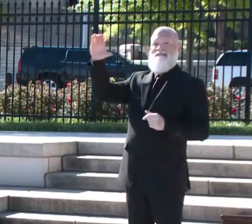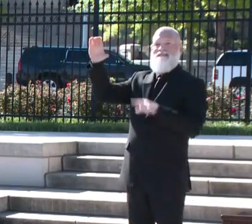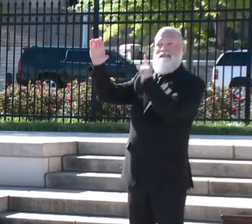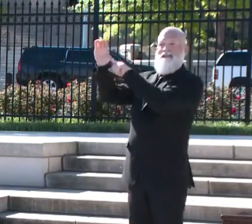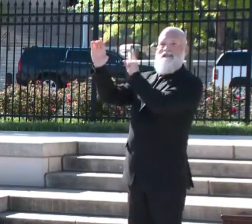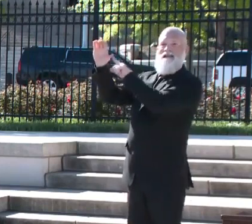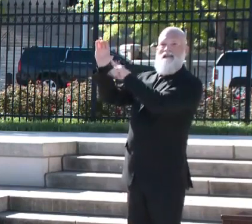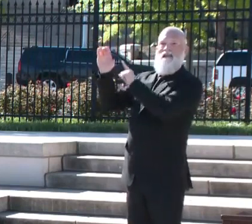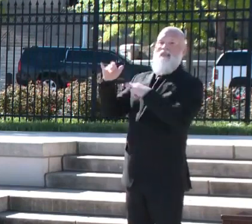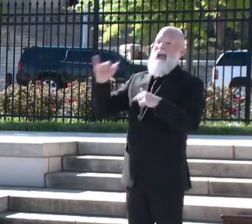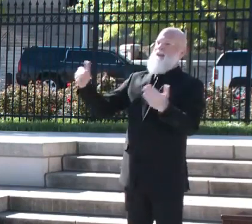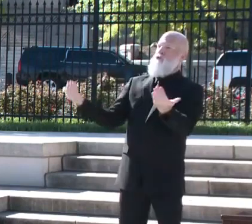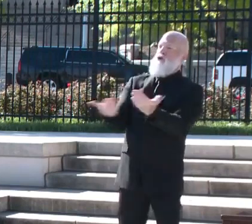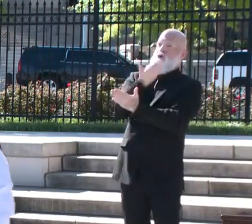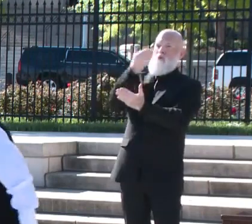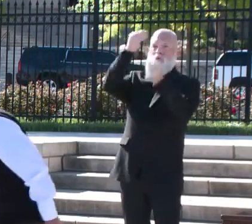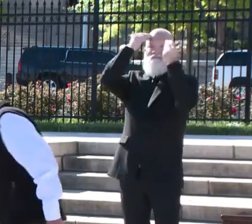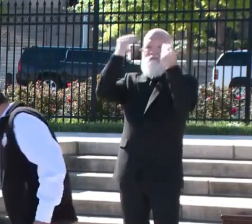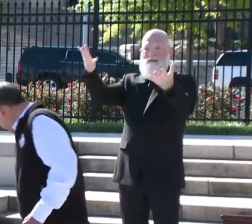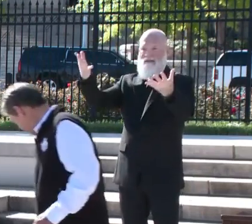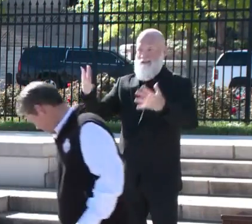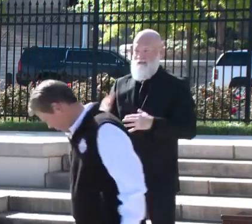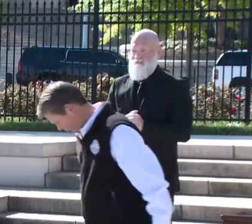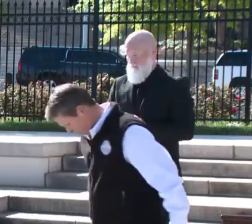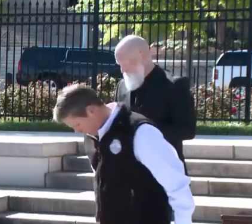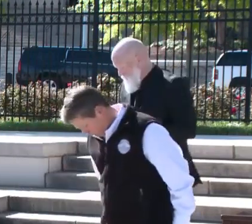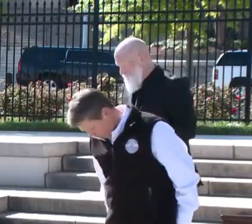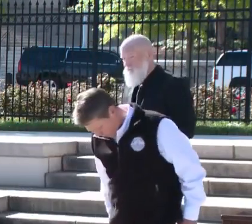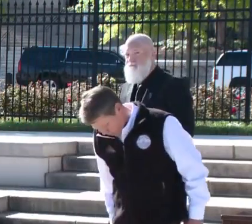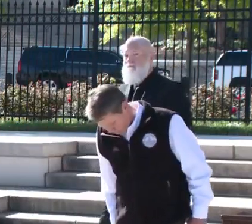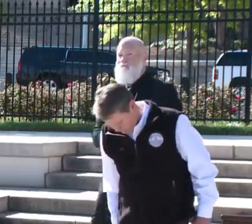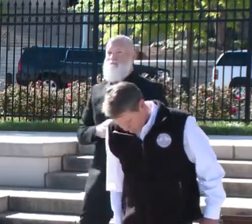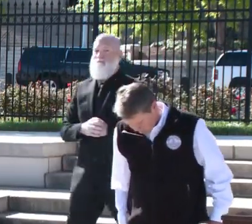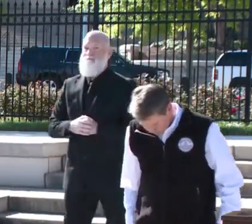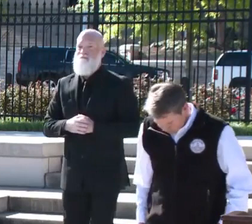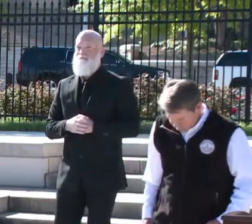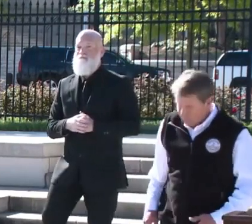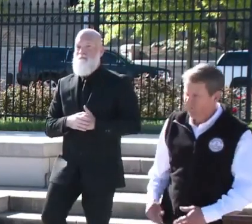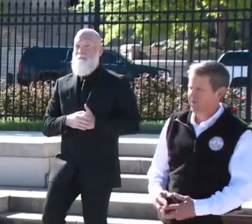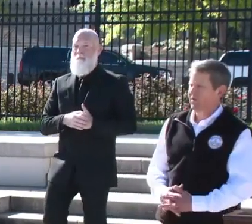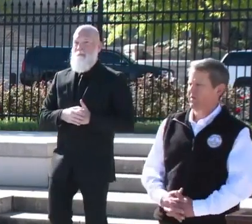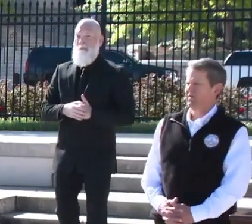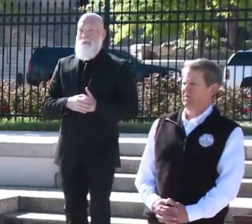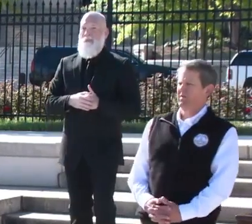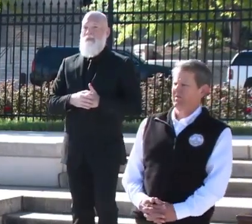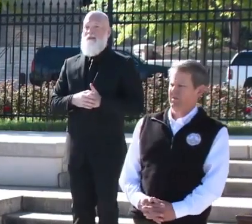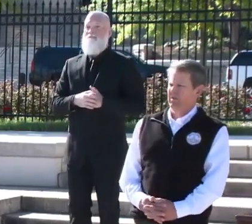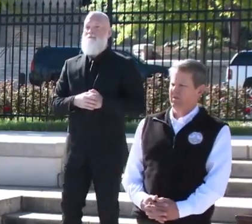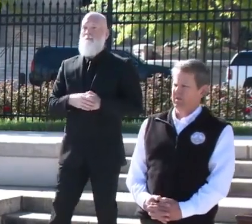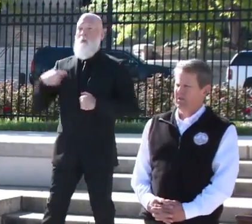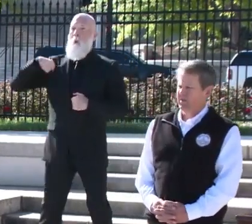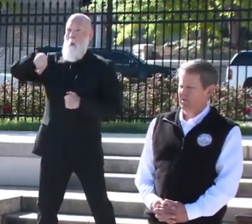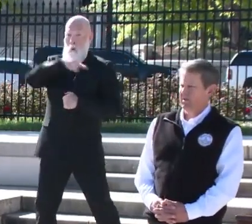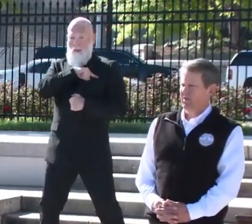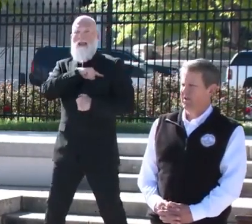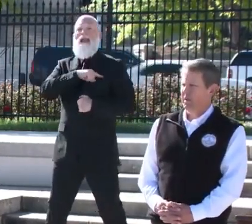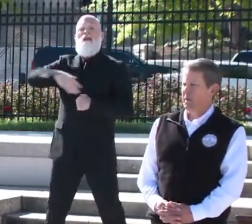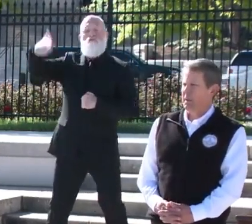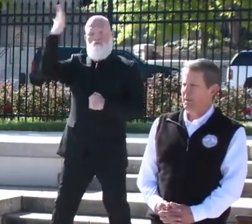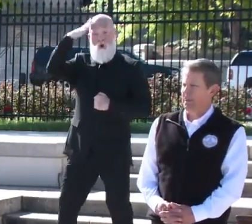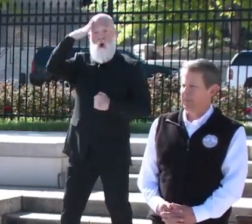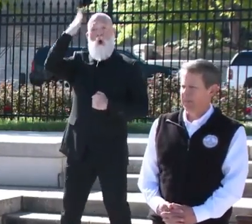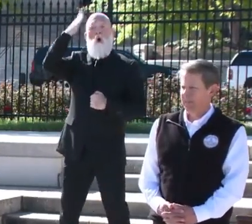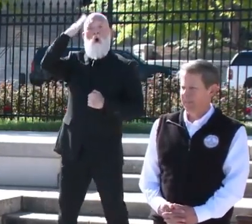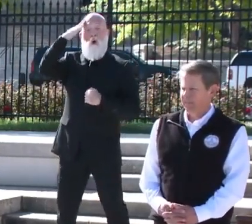speak to that. Dr. Toomey? Sure, thank you. I think we knew, you could tell from the pattern of spread, and we